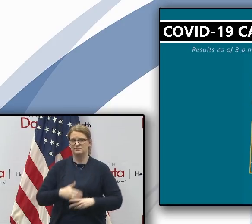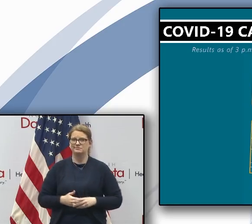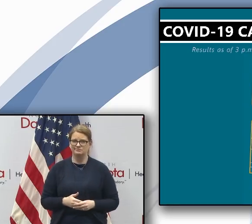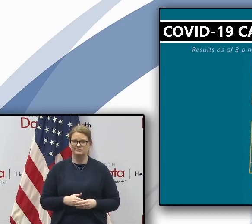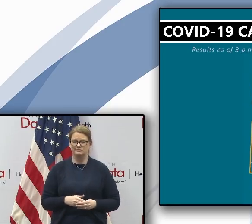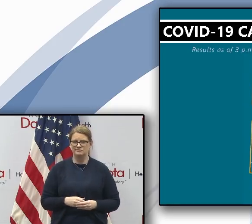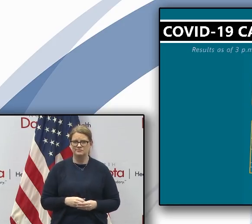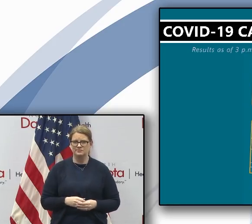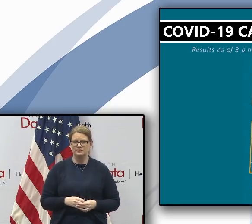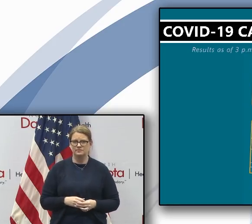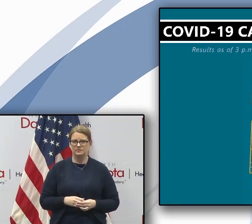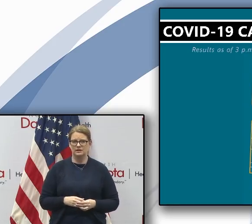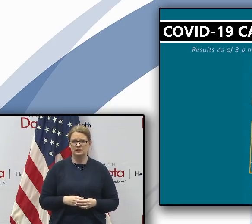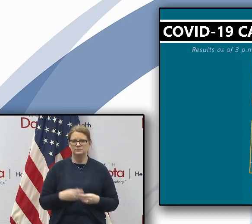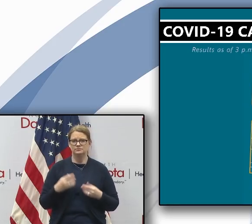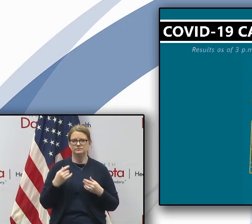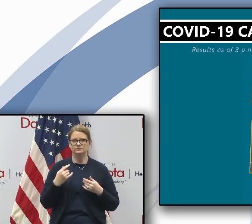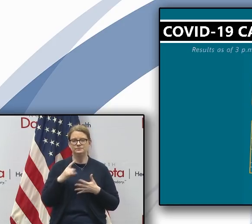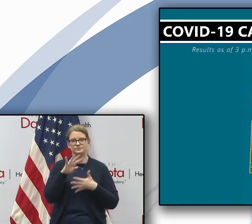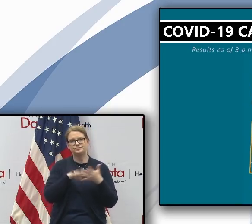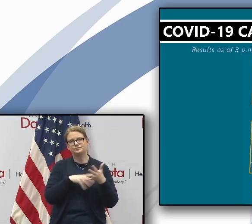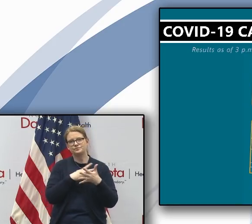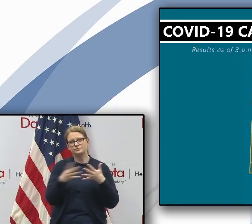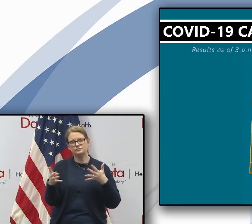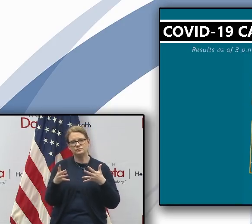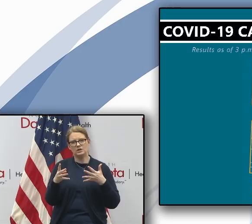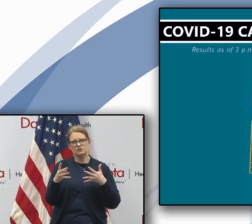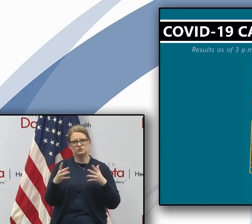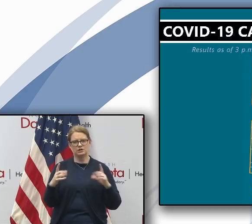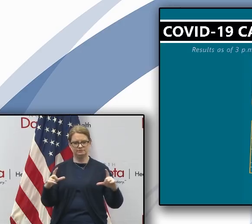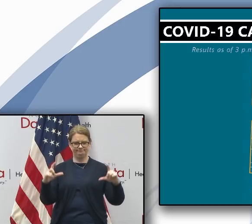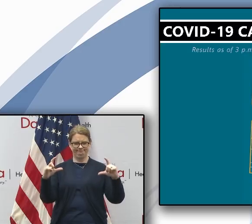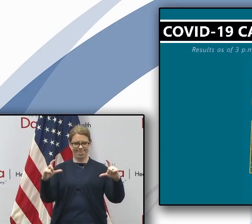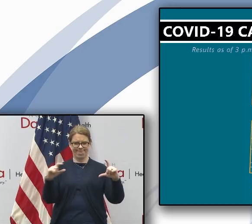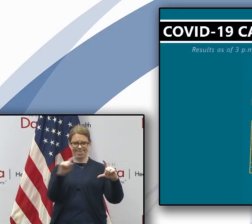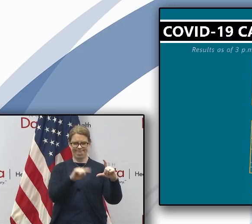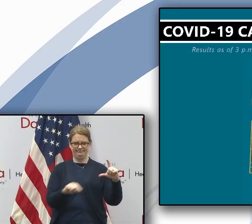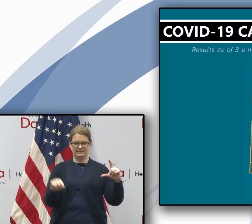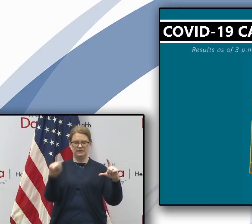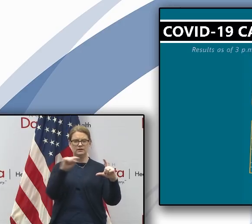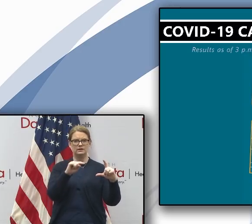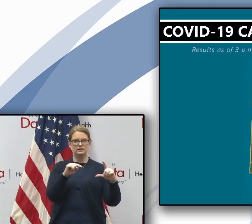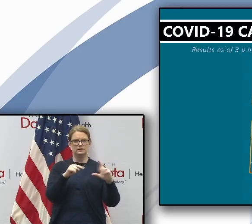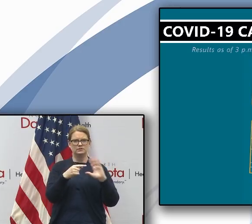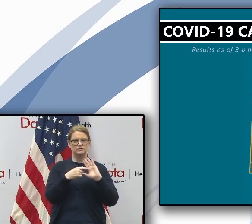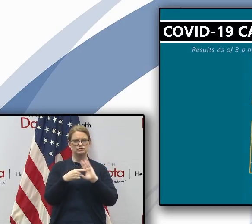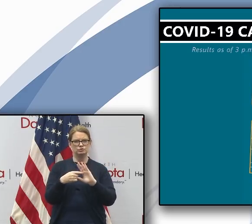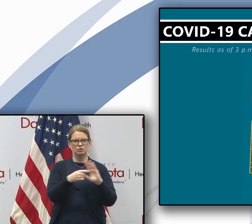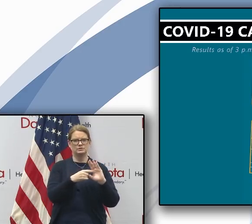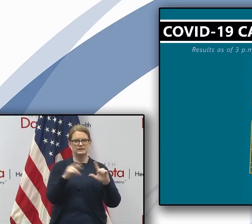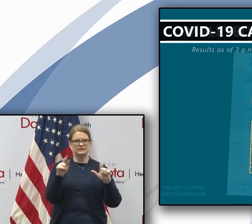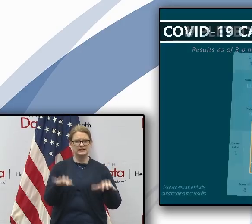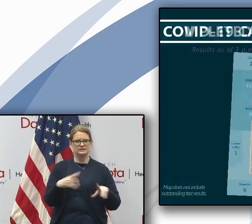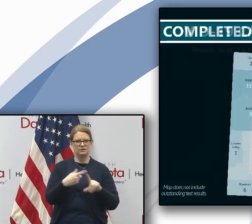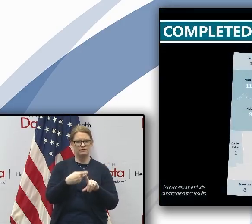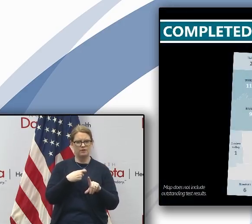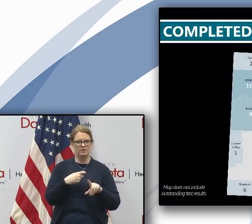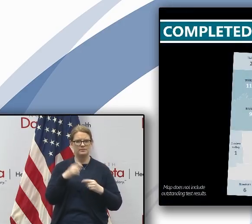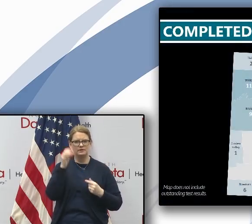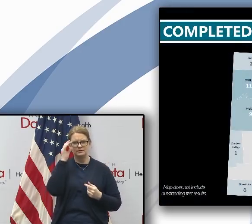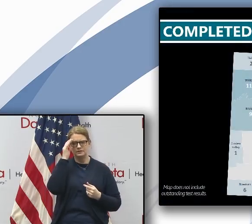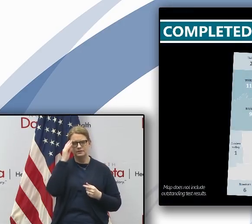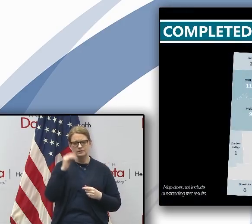And then on the chart that shows where these tests are coming from, we now